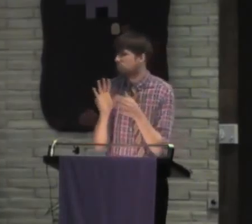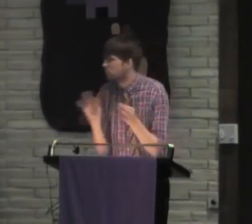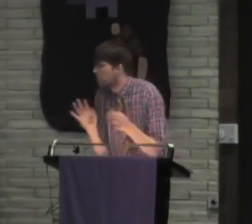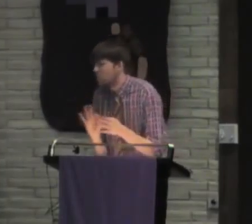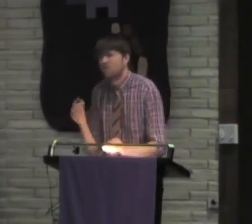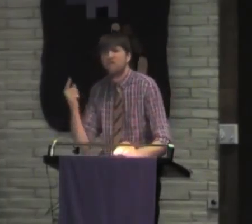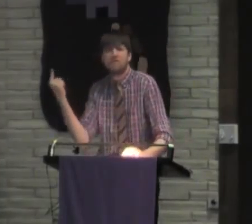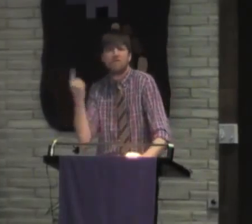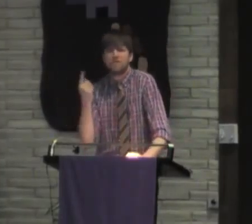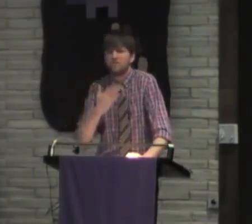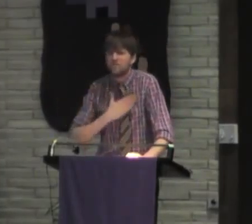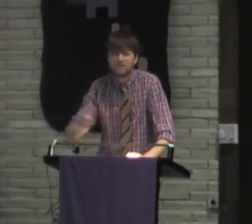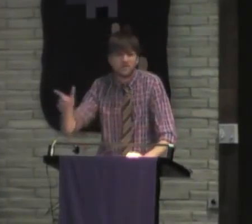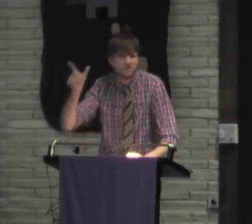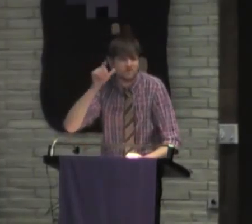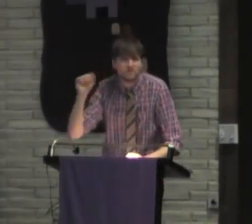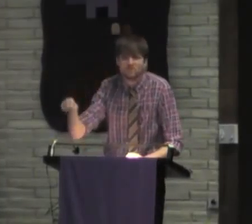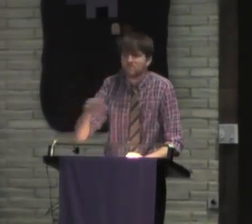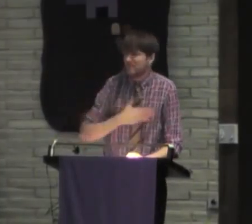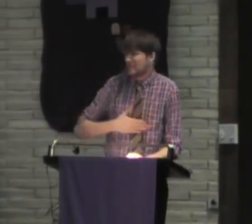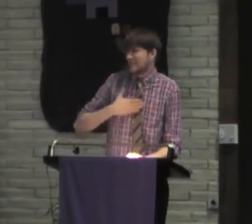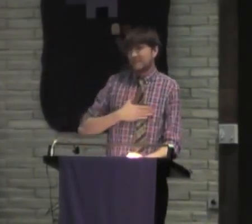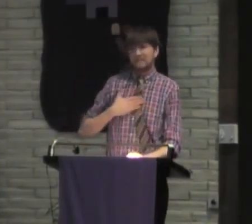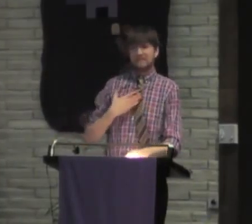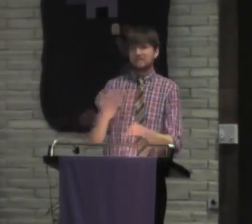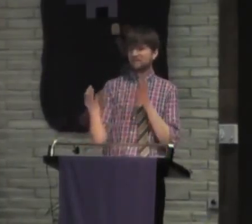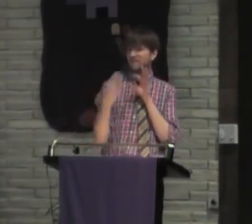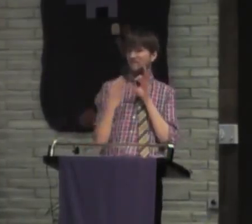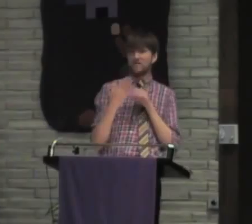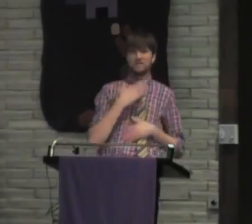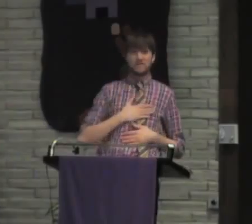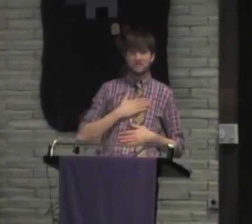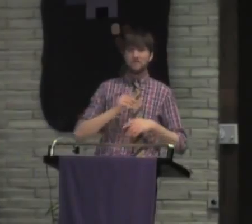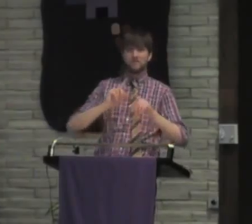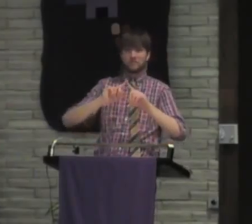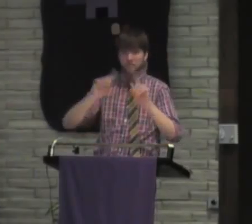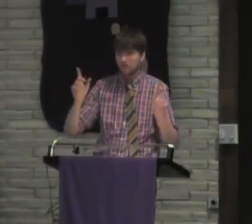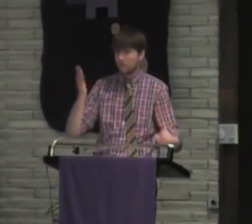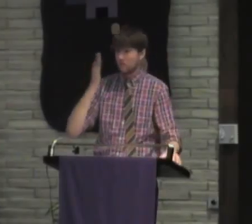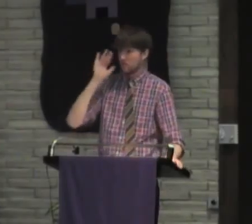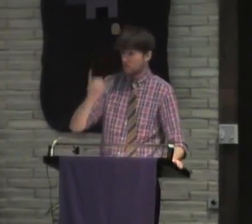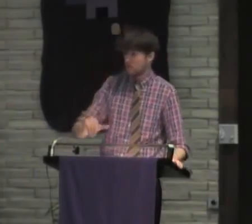Yeah, pastors will listen to ideas and concerns, and please, we want to hear the feedback. But